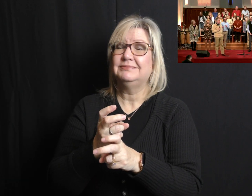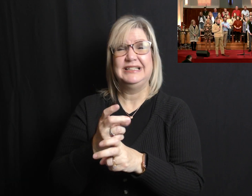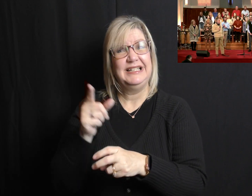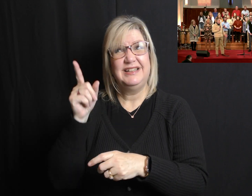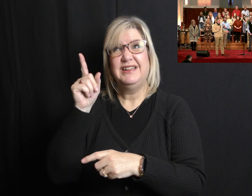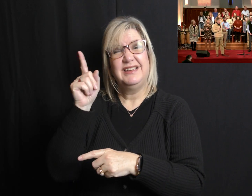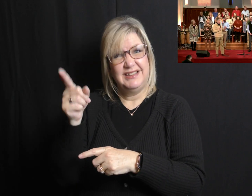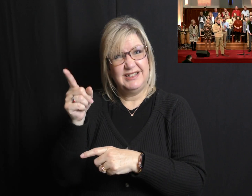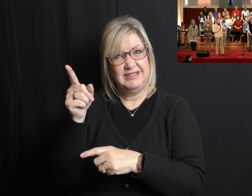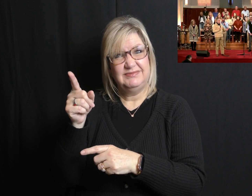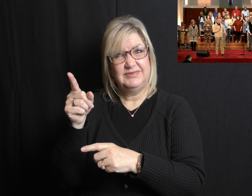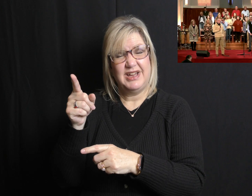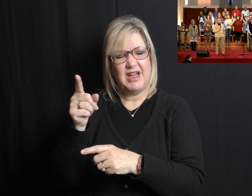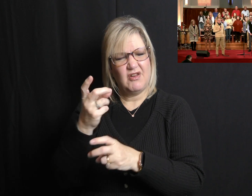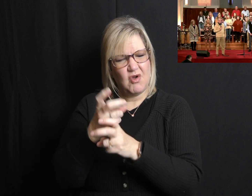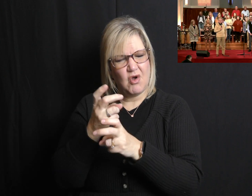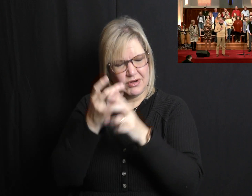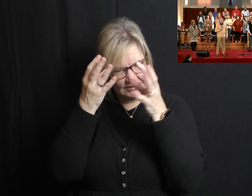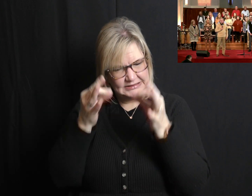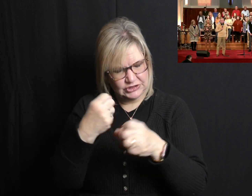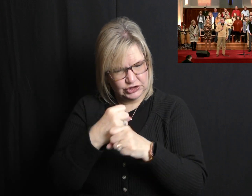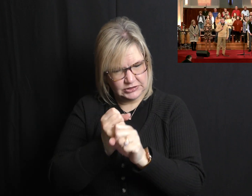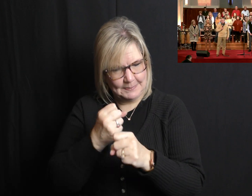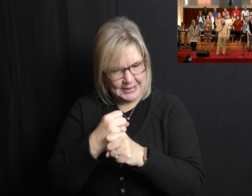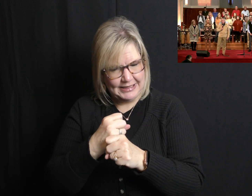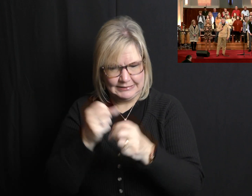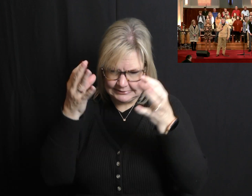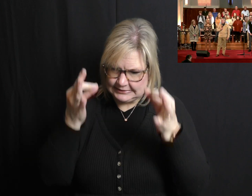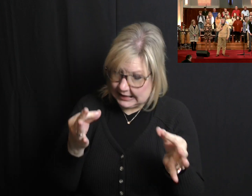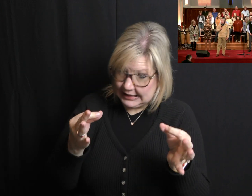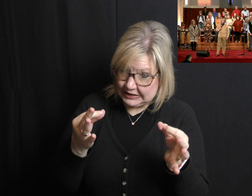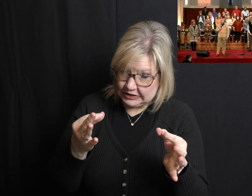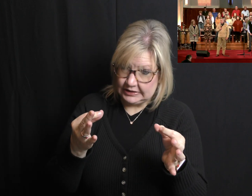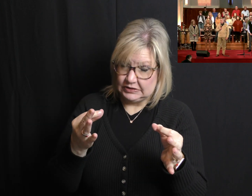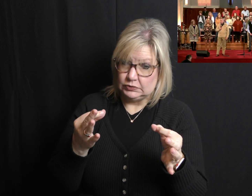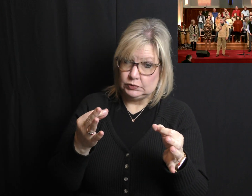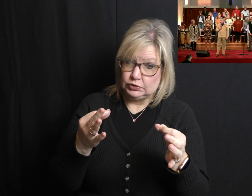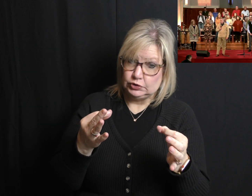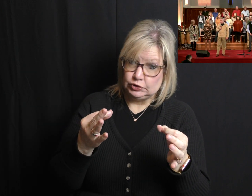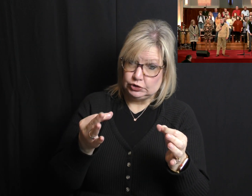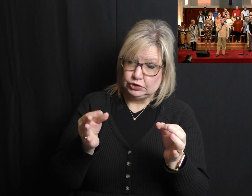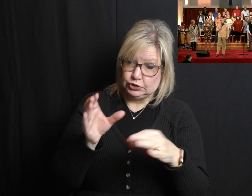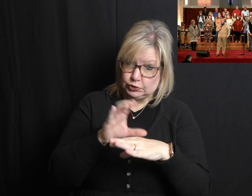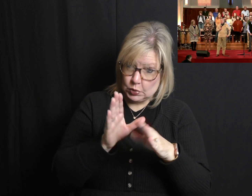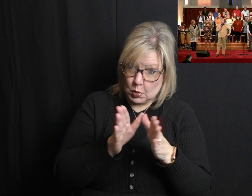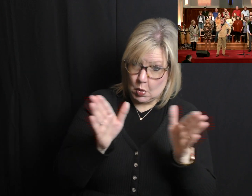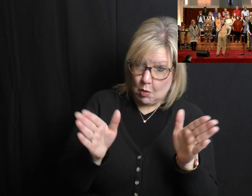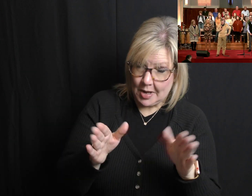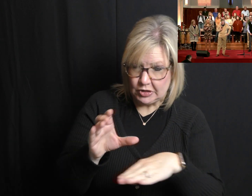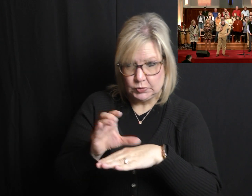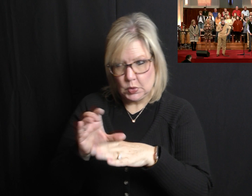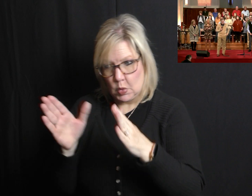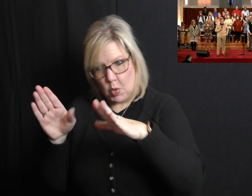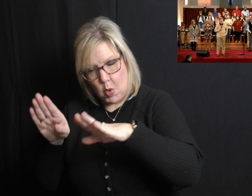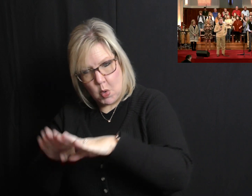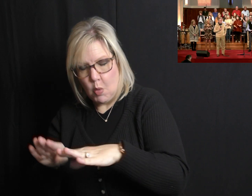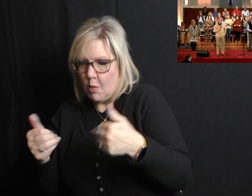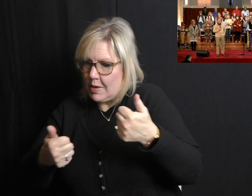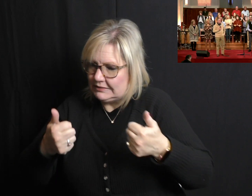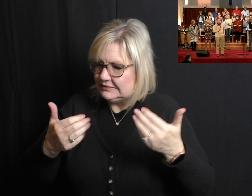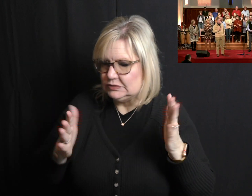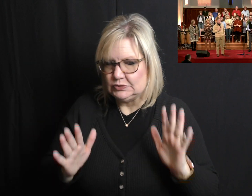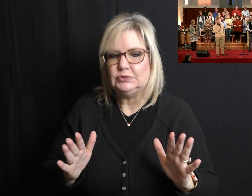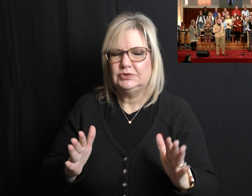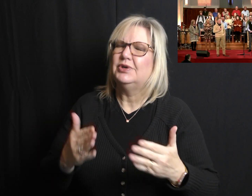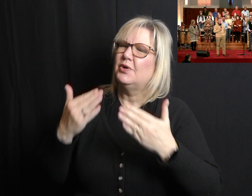make this week concerning our worship service today. And we praise him for letting the Lord guide him in this.